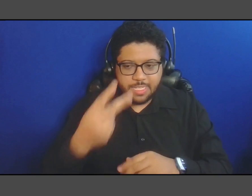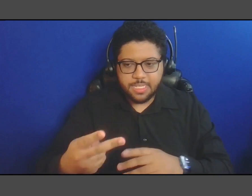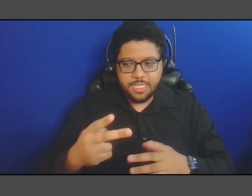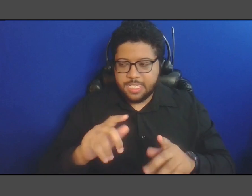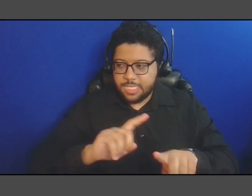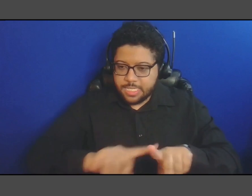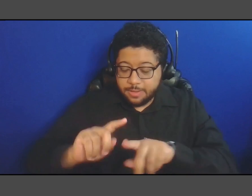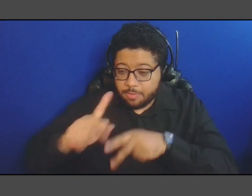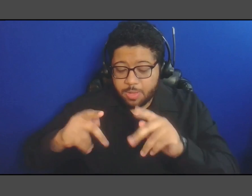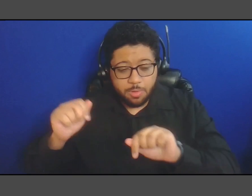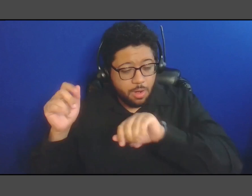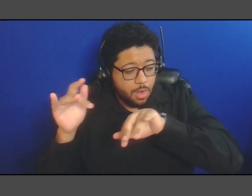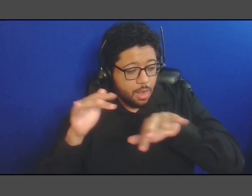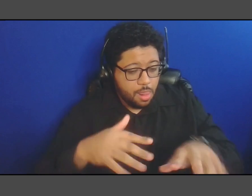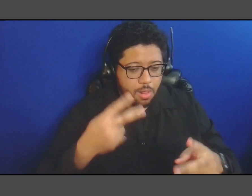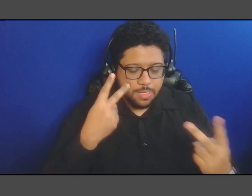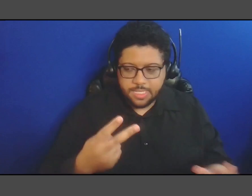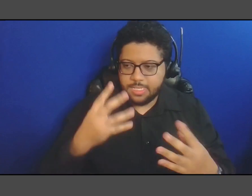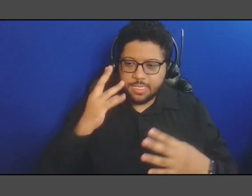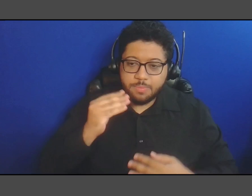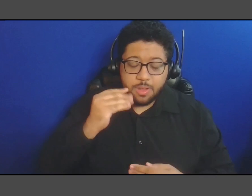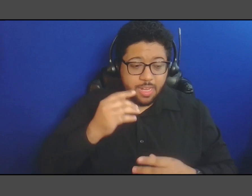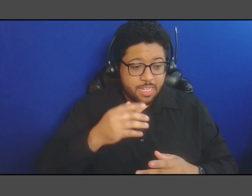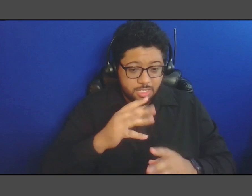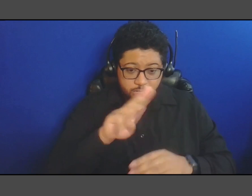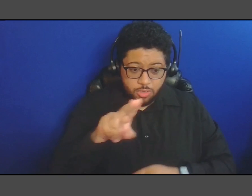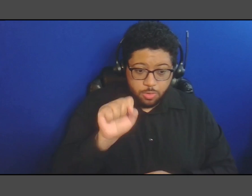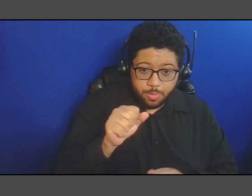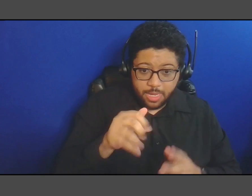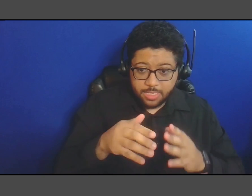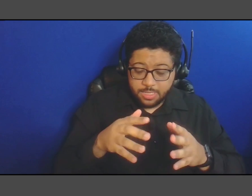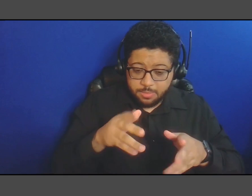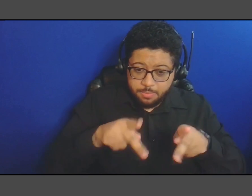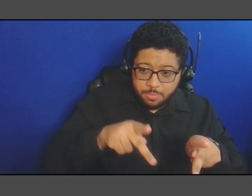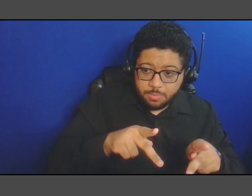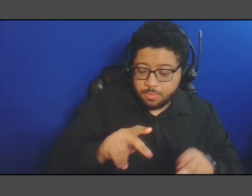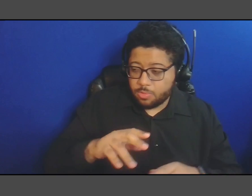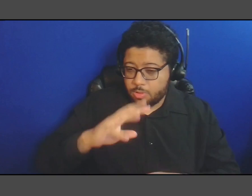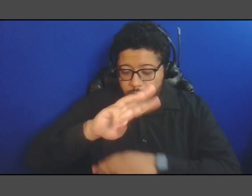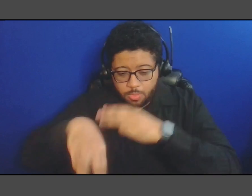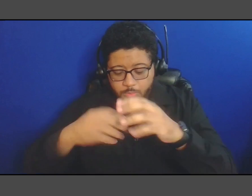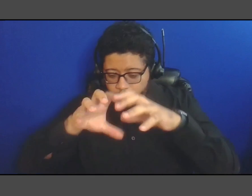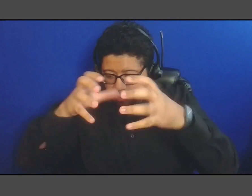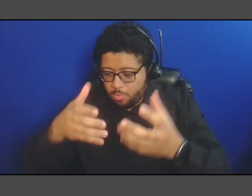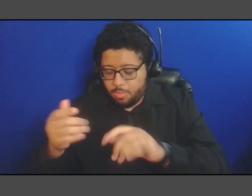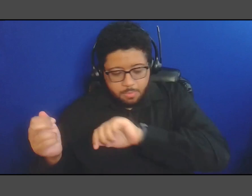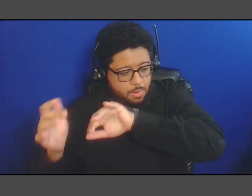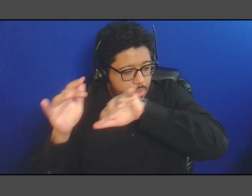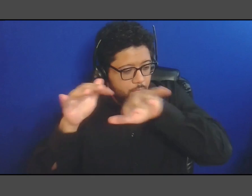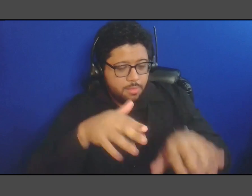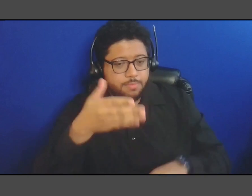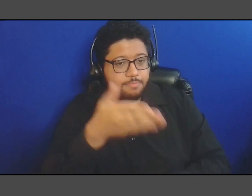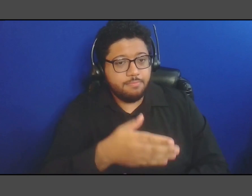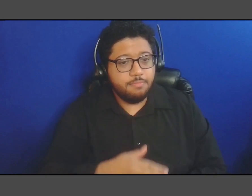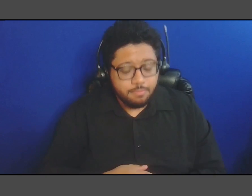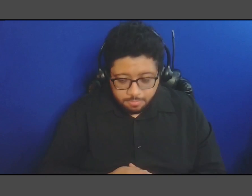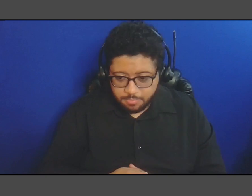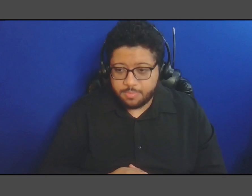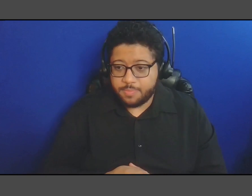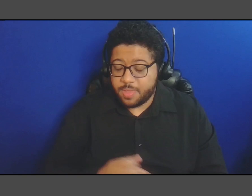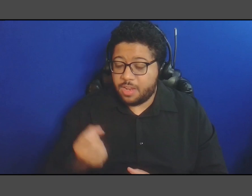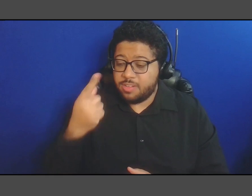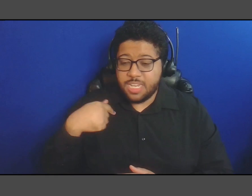public lands are sometimes contested spaces where multiple histories are held in simultaneity and where